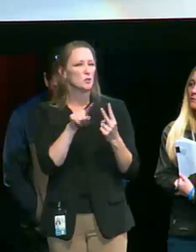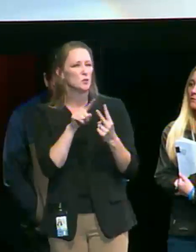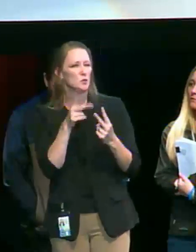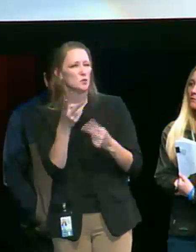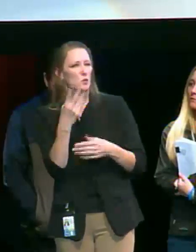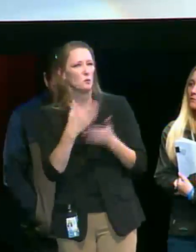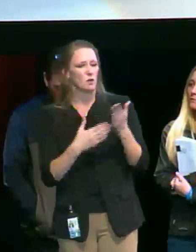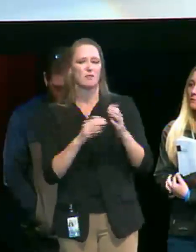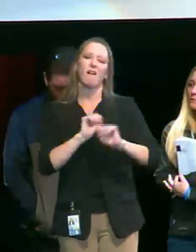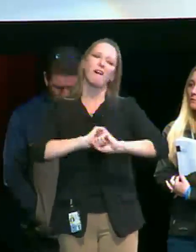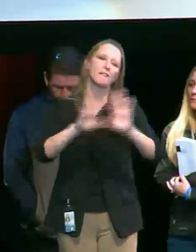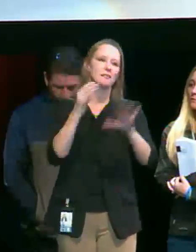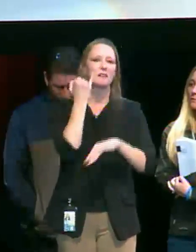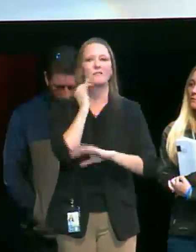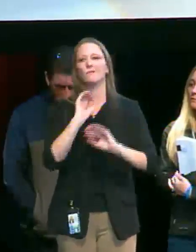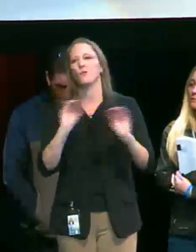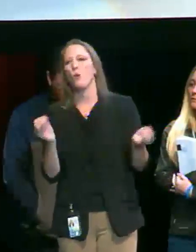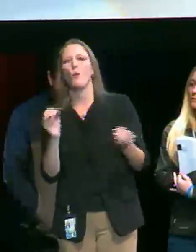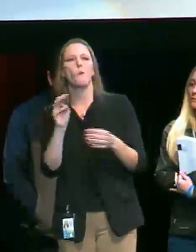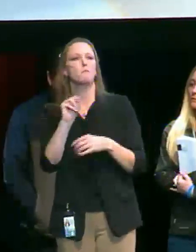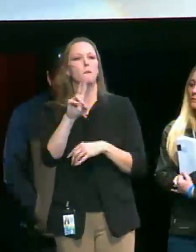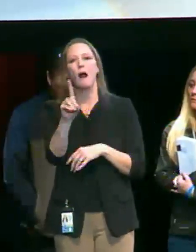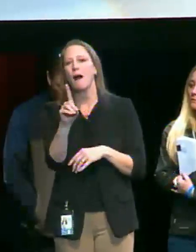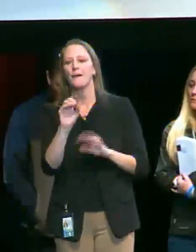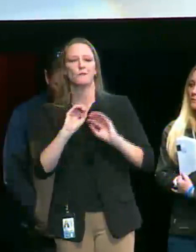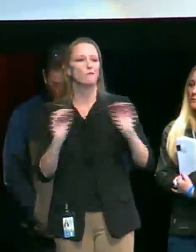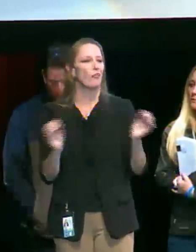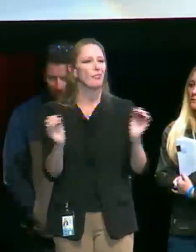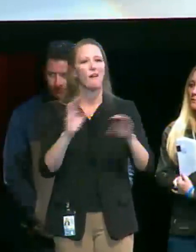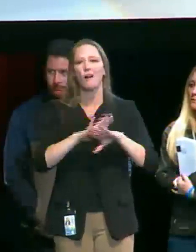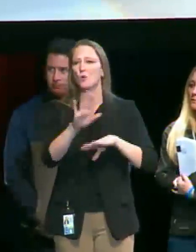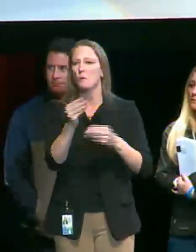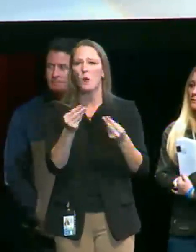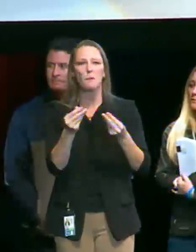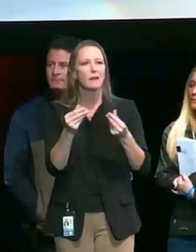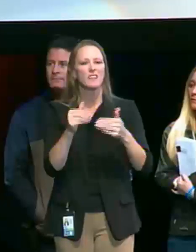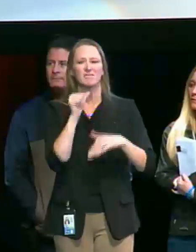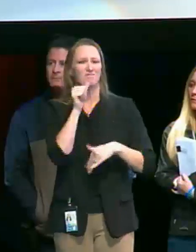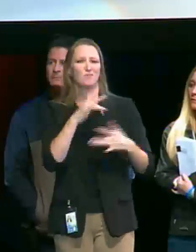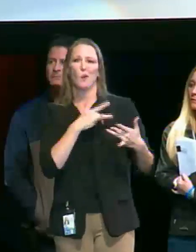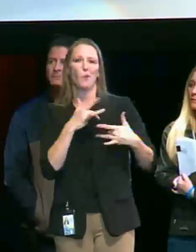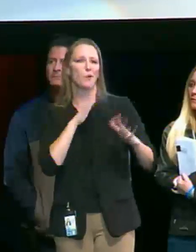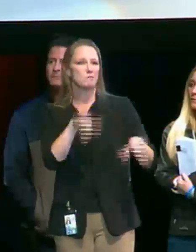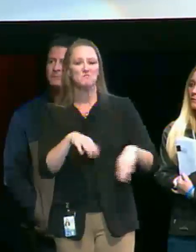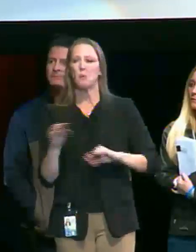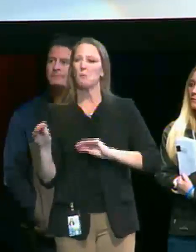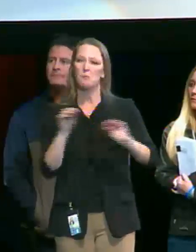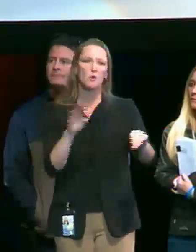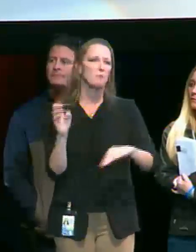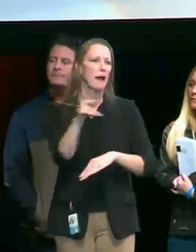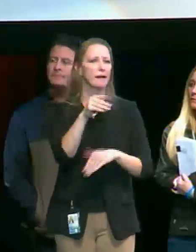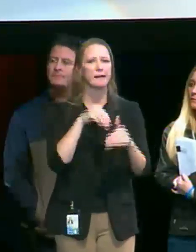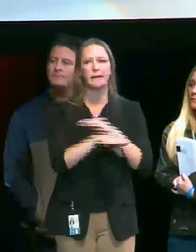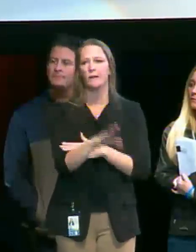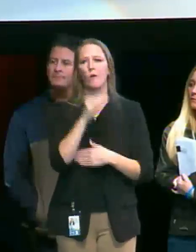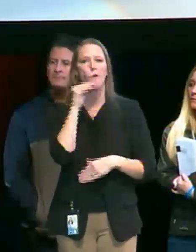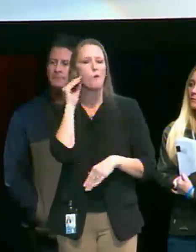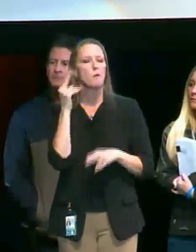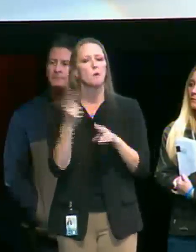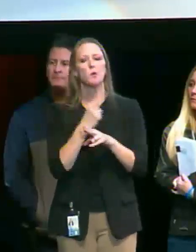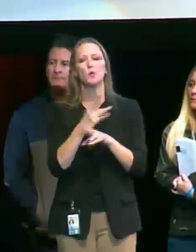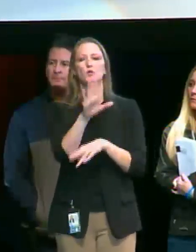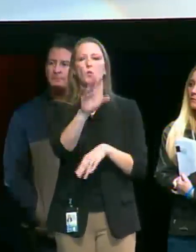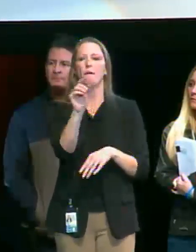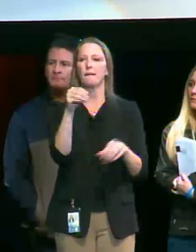had no mud and debris on your property, don't worry about it at all. Just go move back in your home. Use your